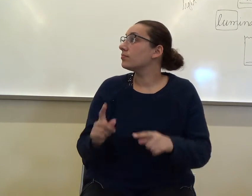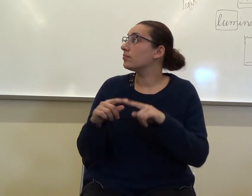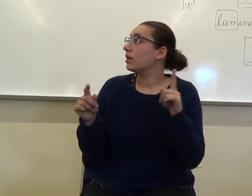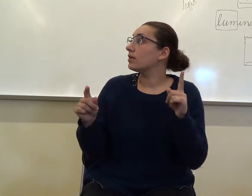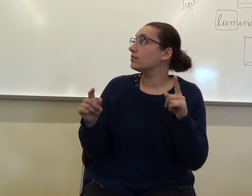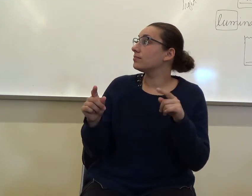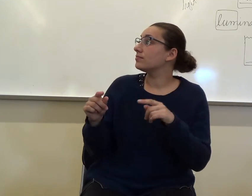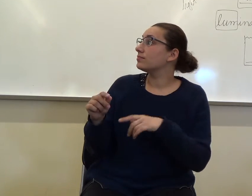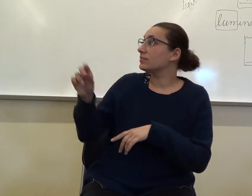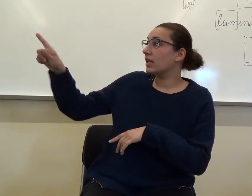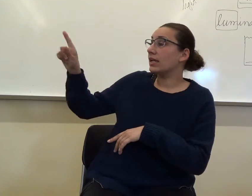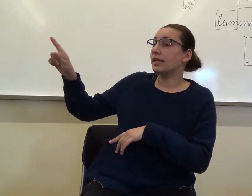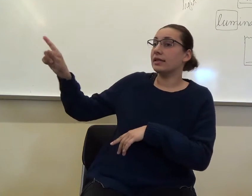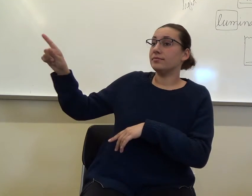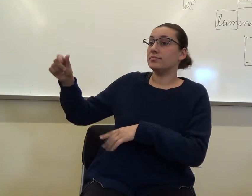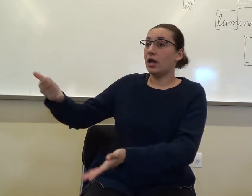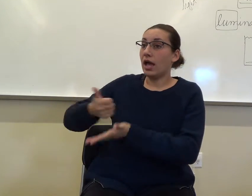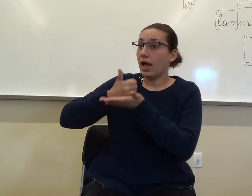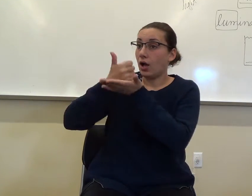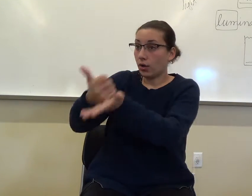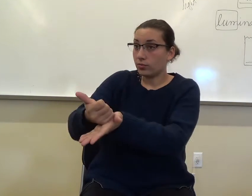was contributed to